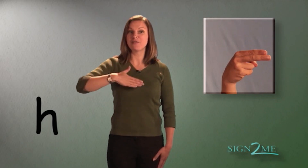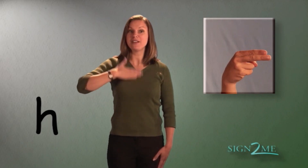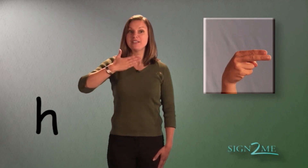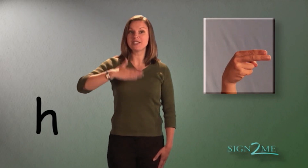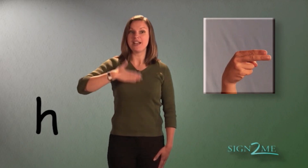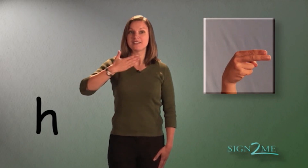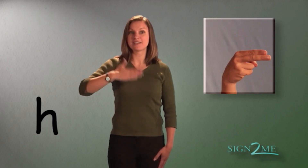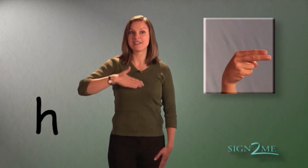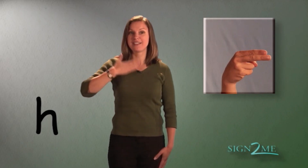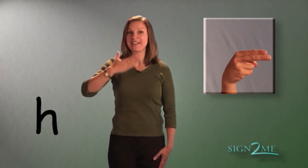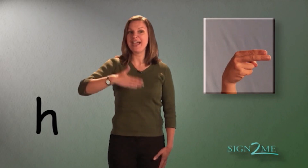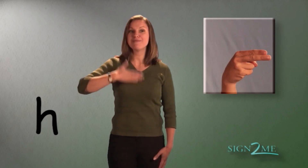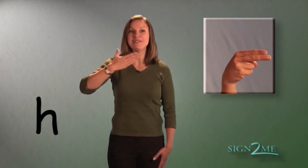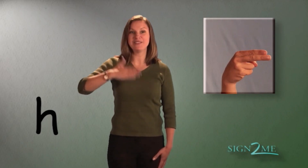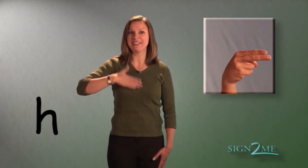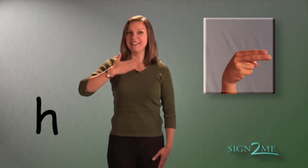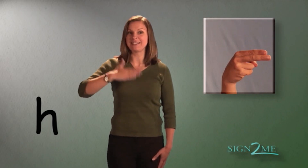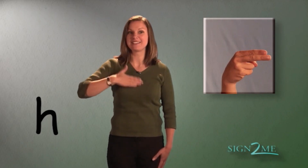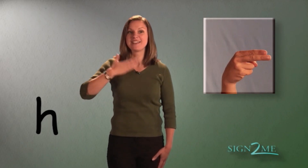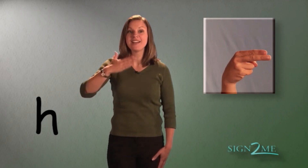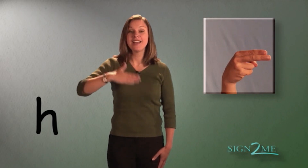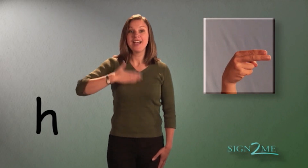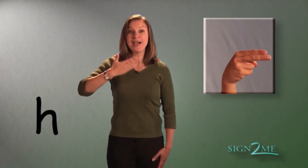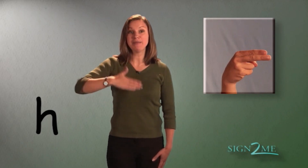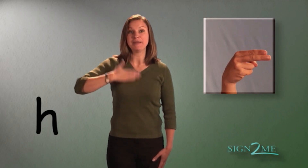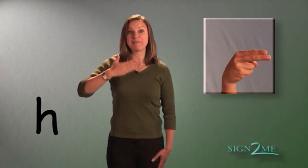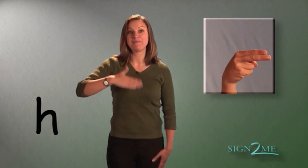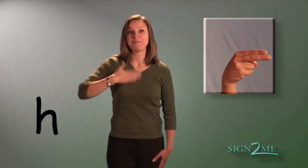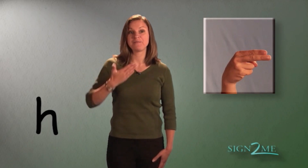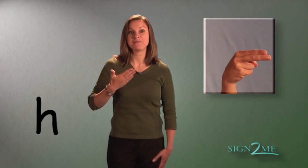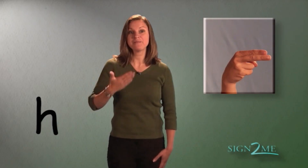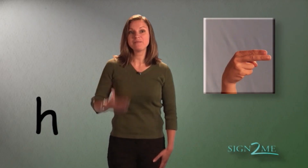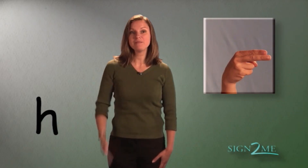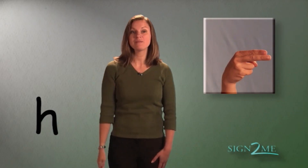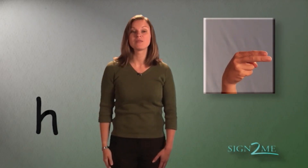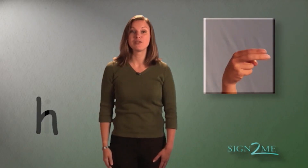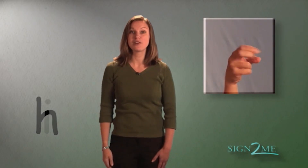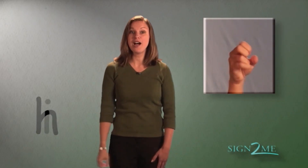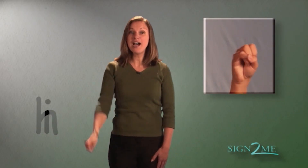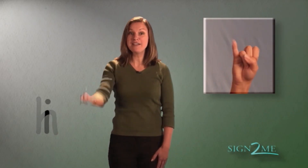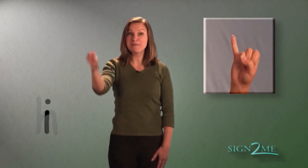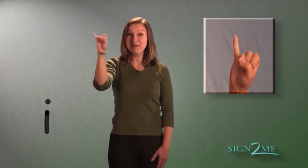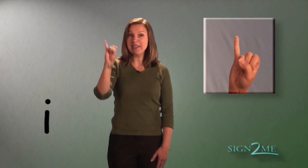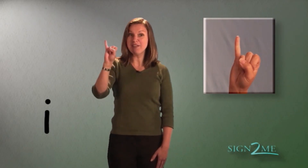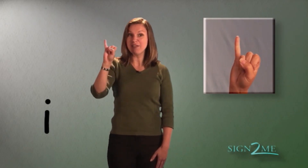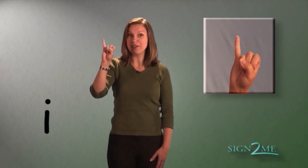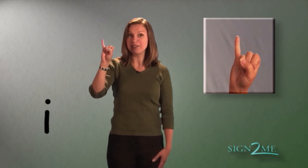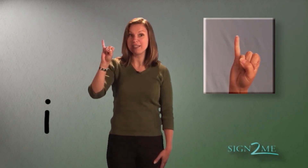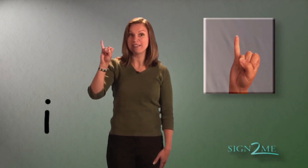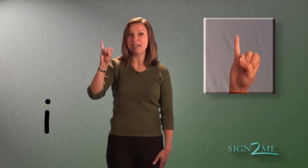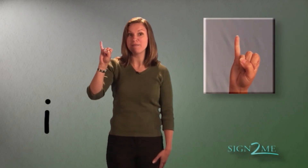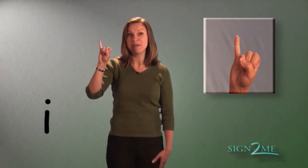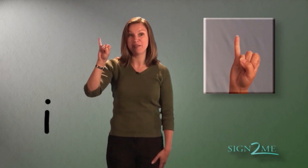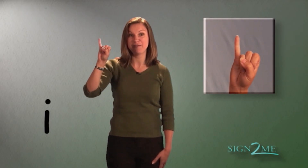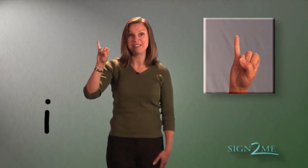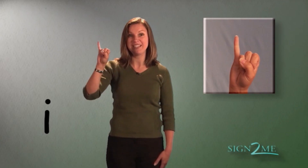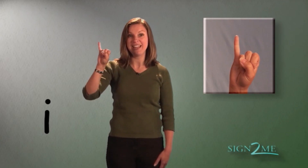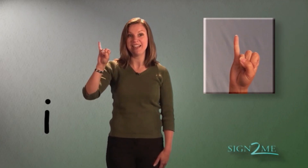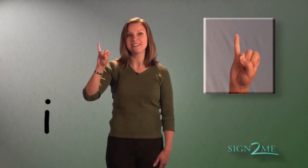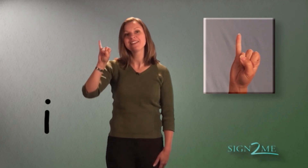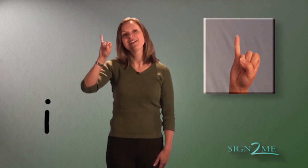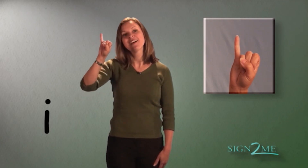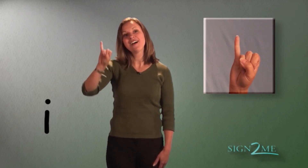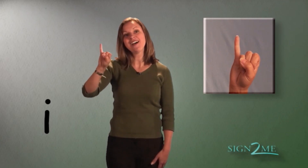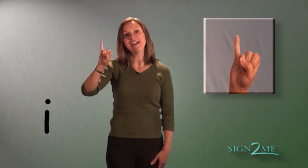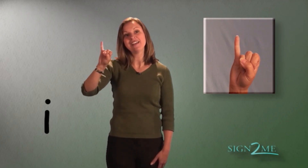up in front of the chest, like happy feelings. Happy. For I, the pinky finger sticks up in the